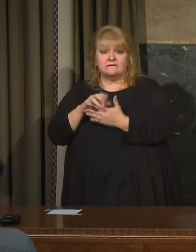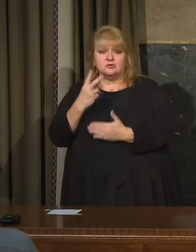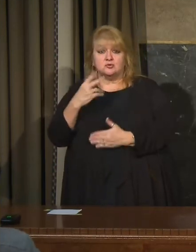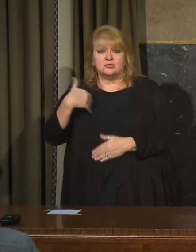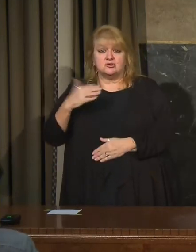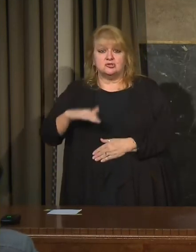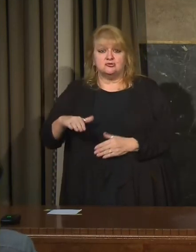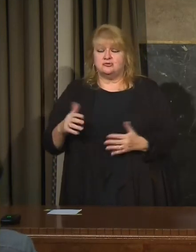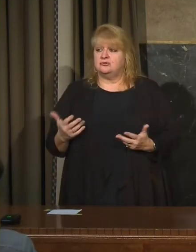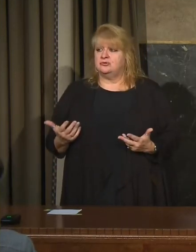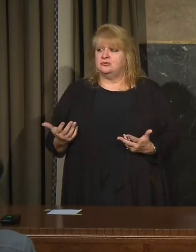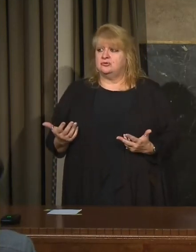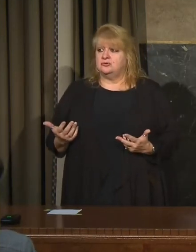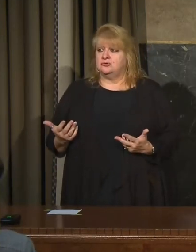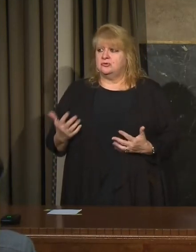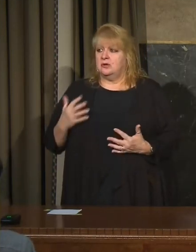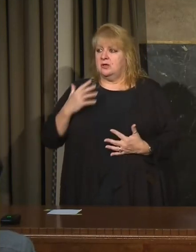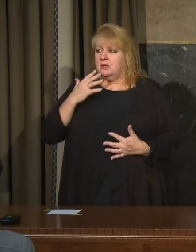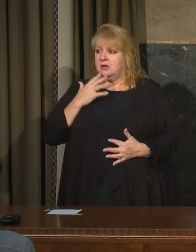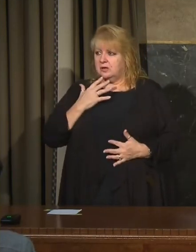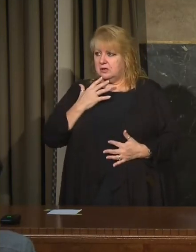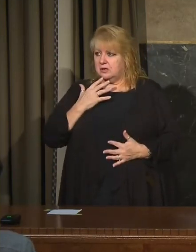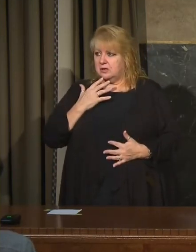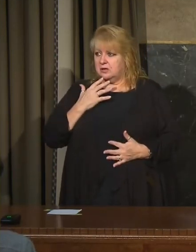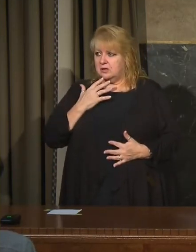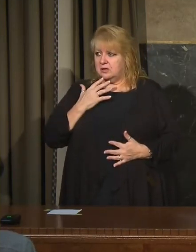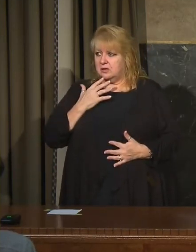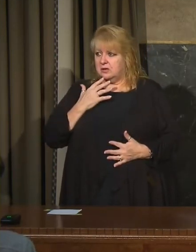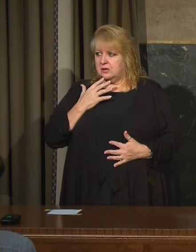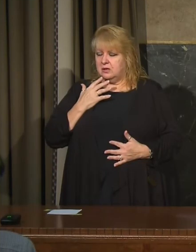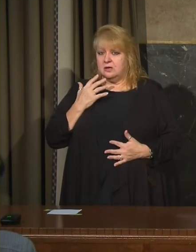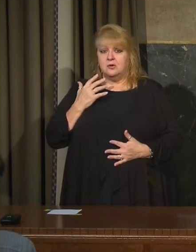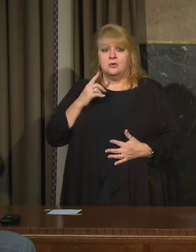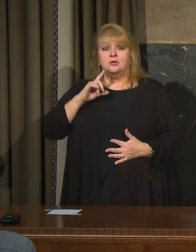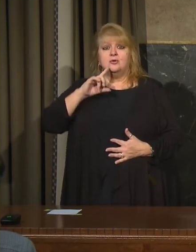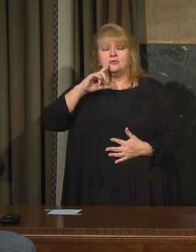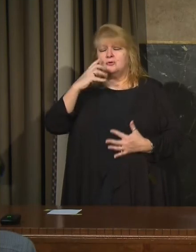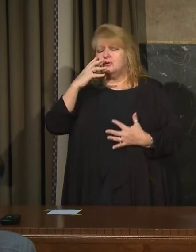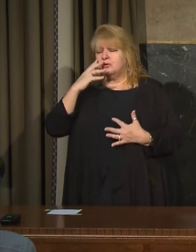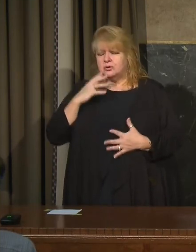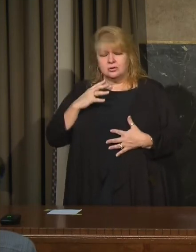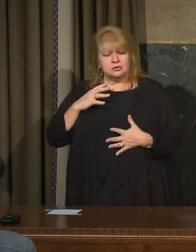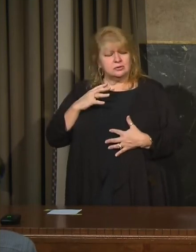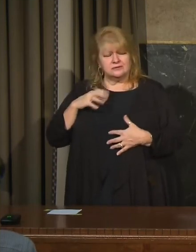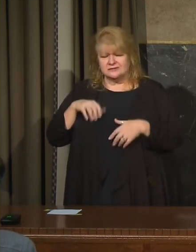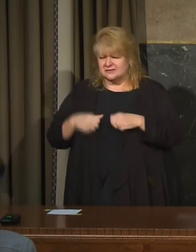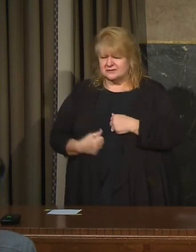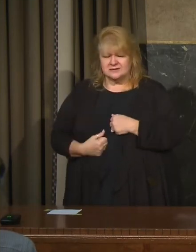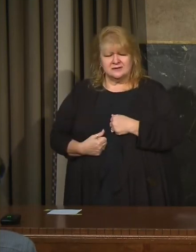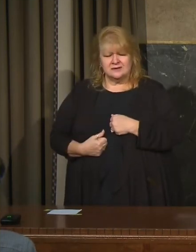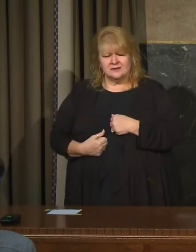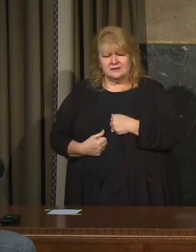kids, and incredibly tragic, and yet there's many, many more